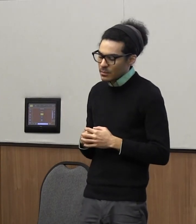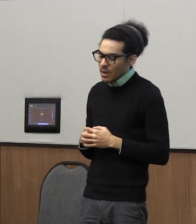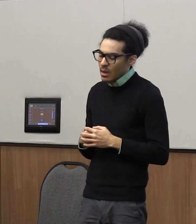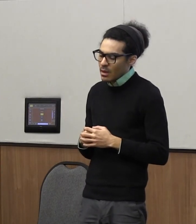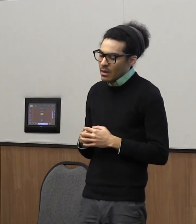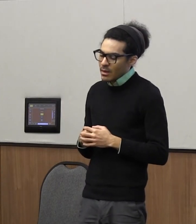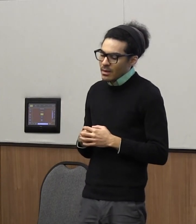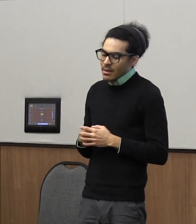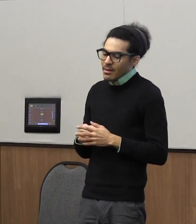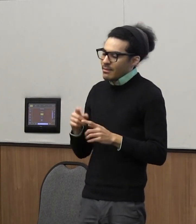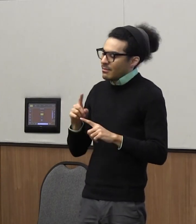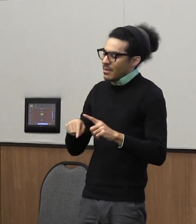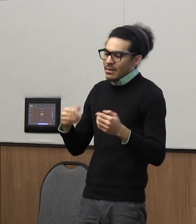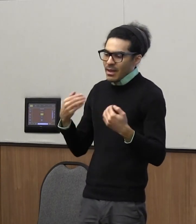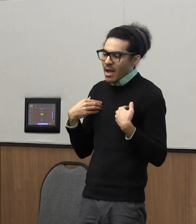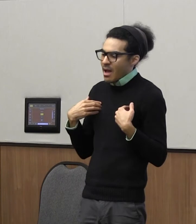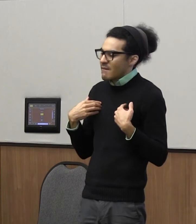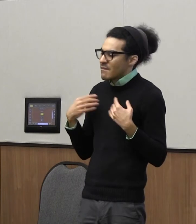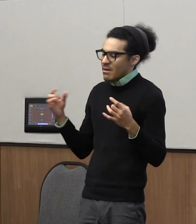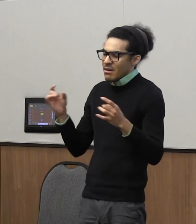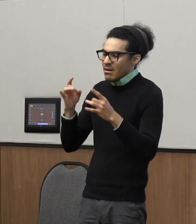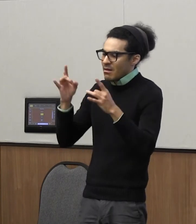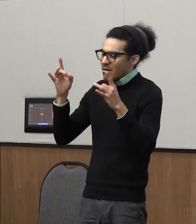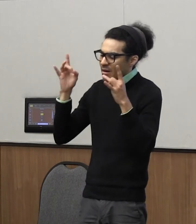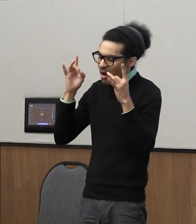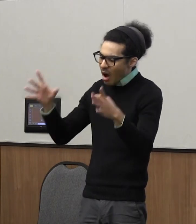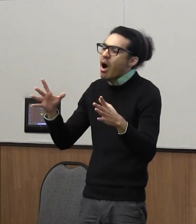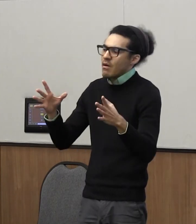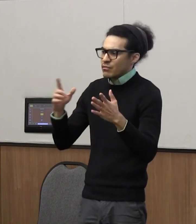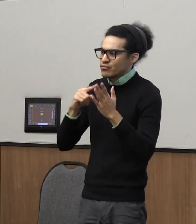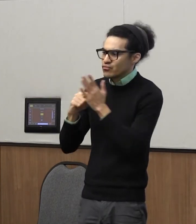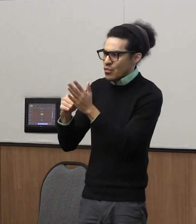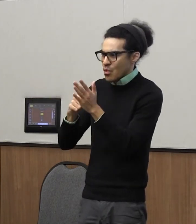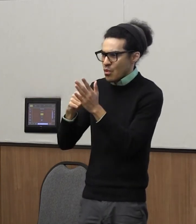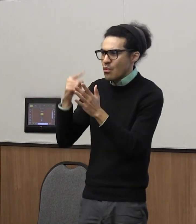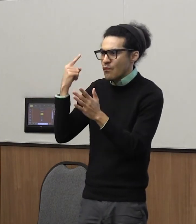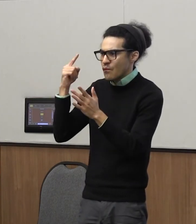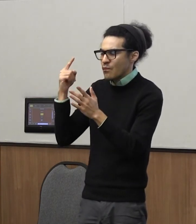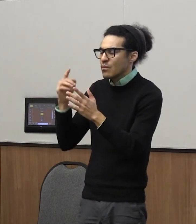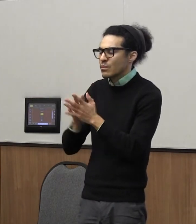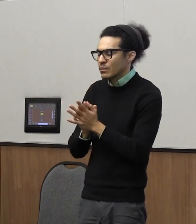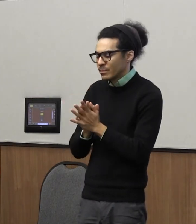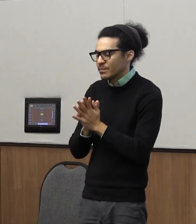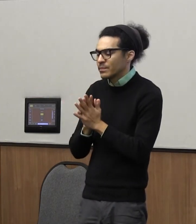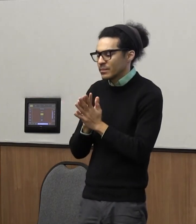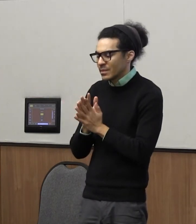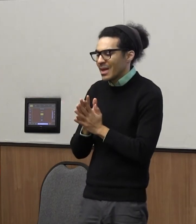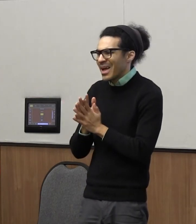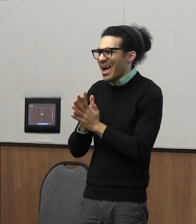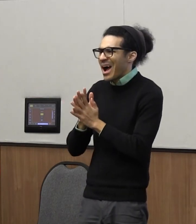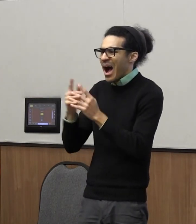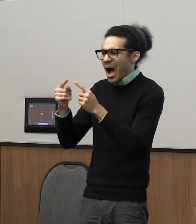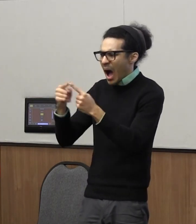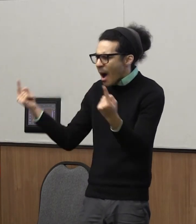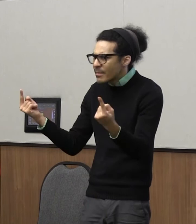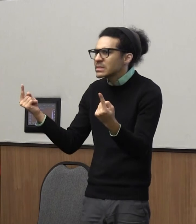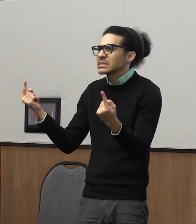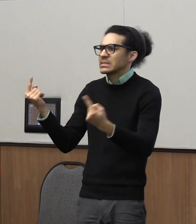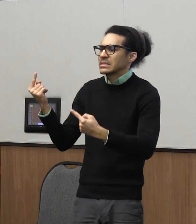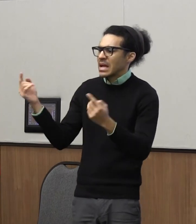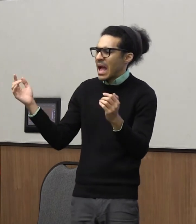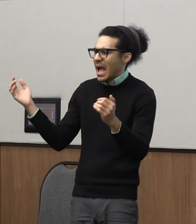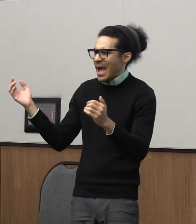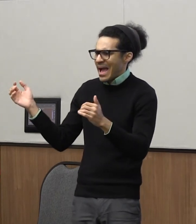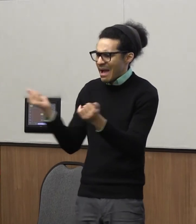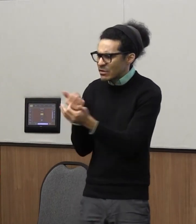cruel monument to Dr. King than widespread violence, for it is the antithesis of all that he preached, all that he